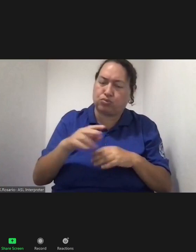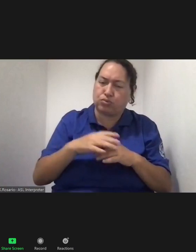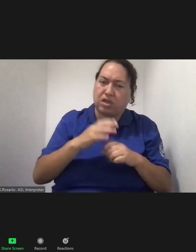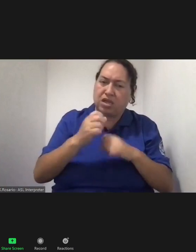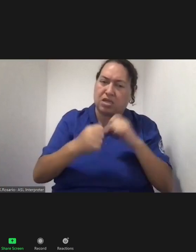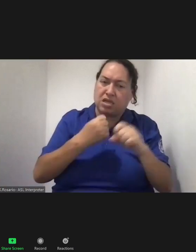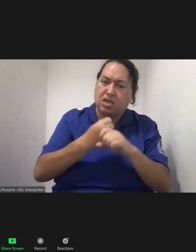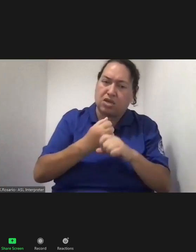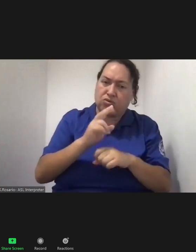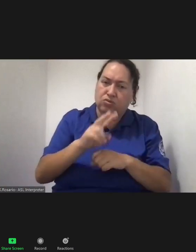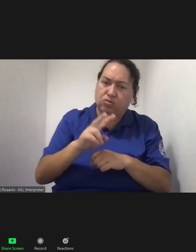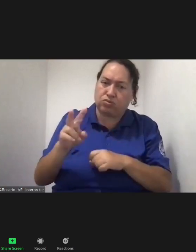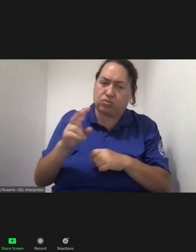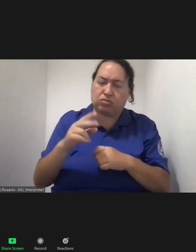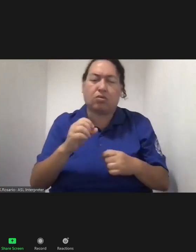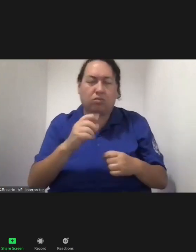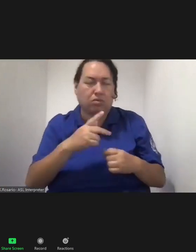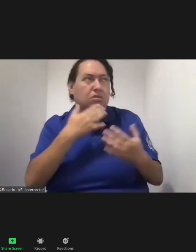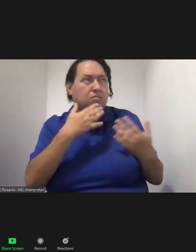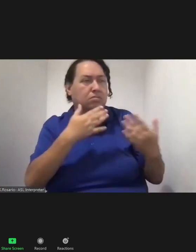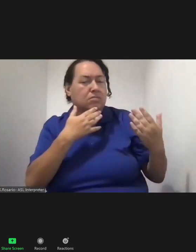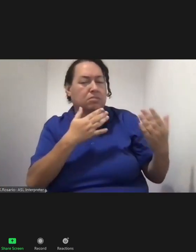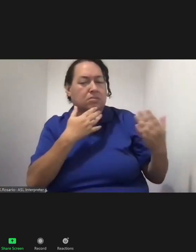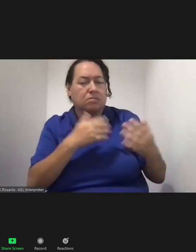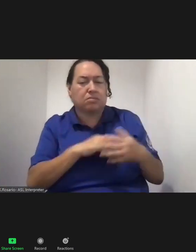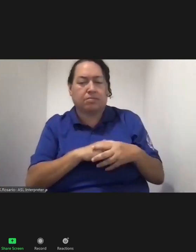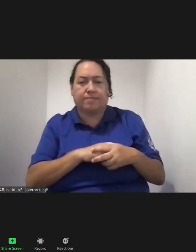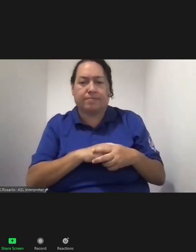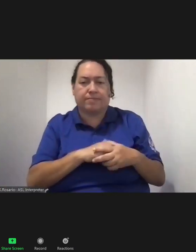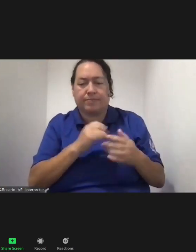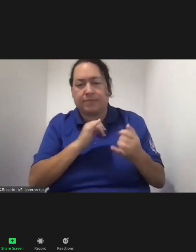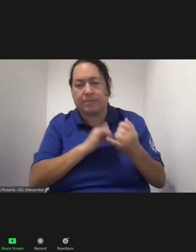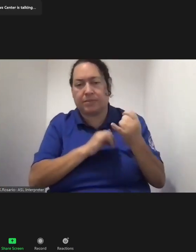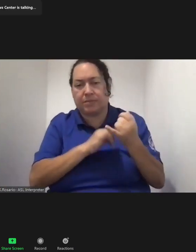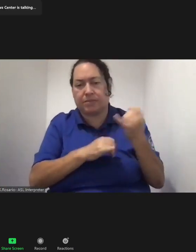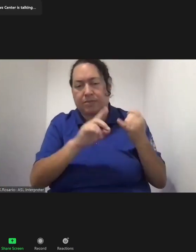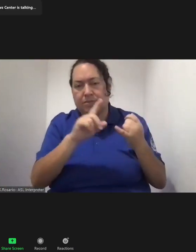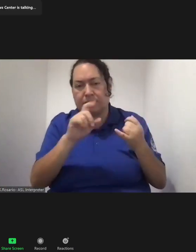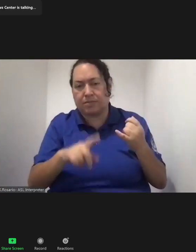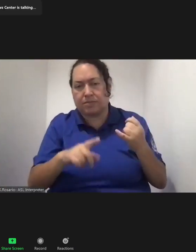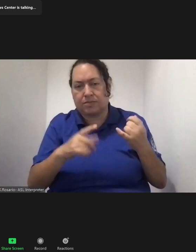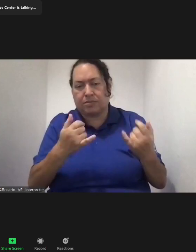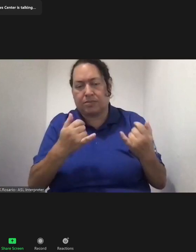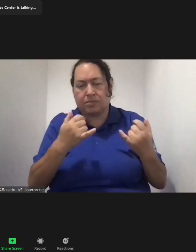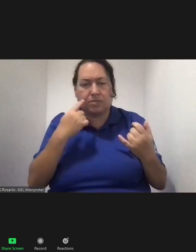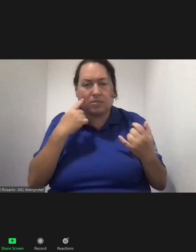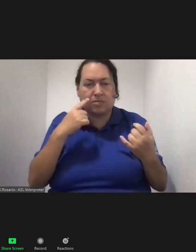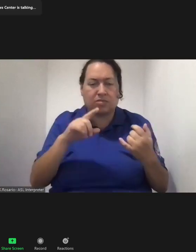Okay, thank you. And this last question is for Director San Agustin.